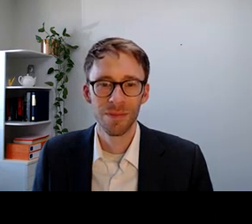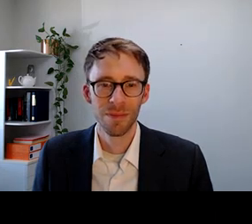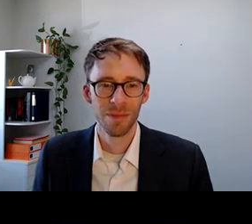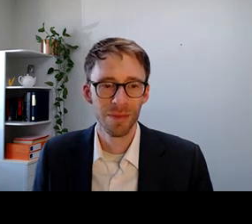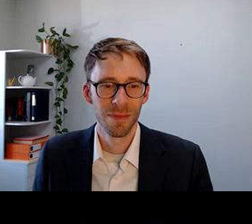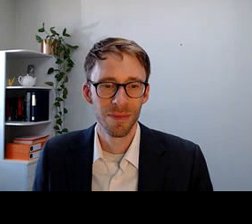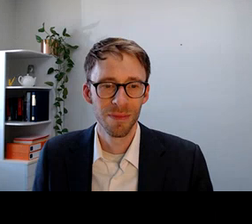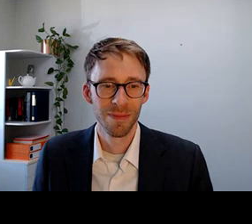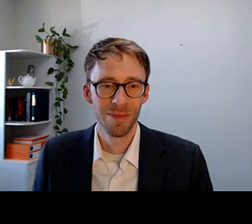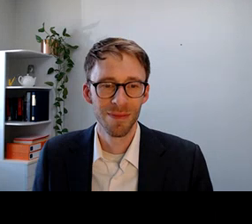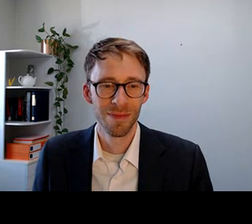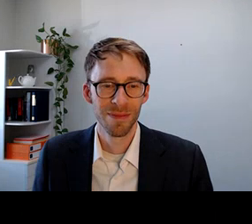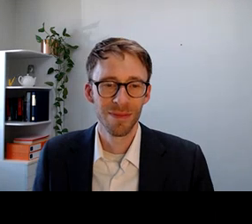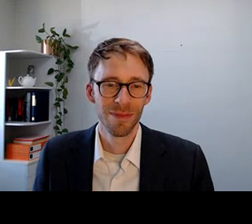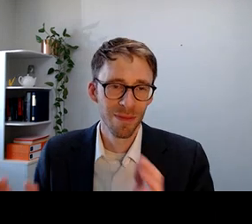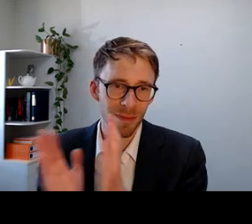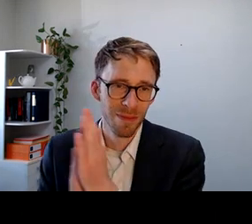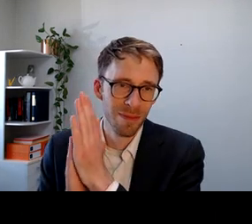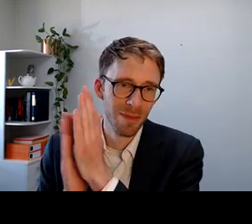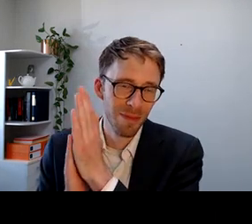Welcome, Rachel, please.